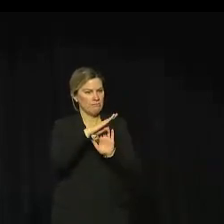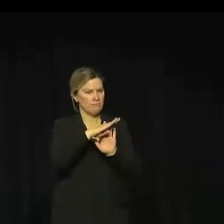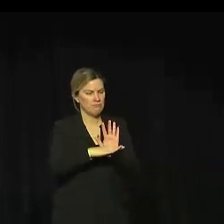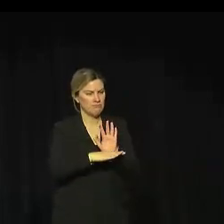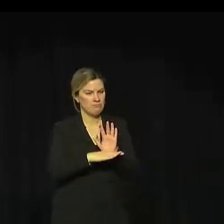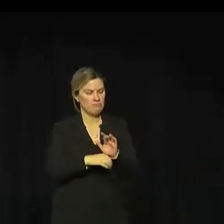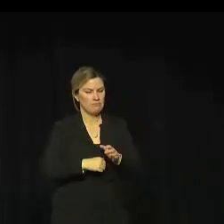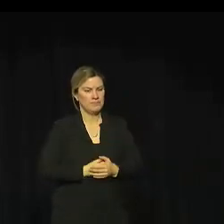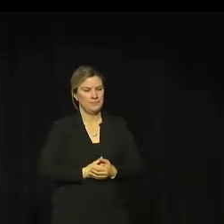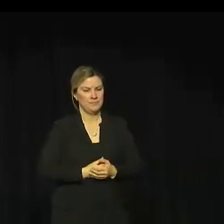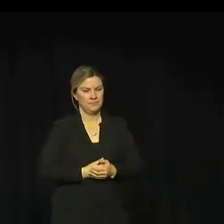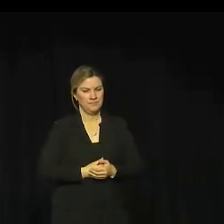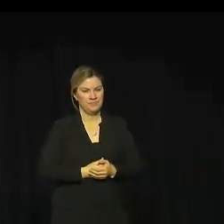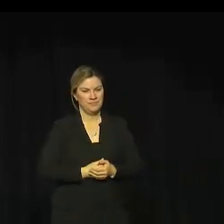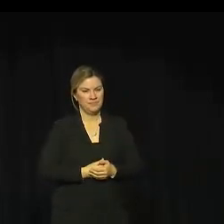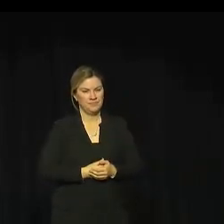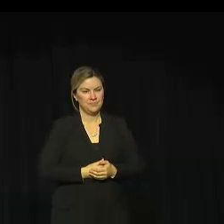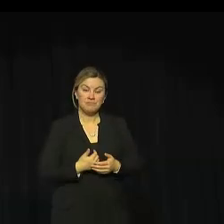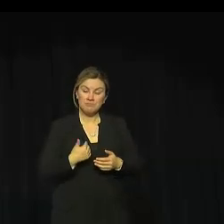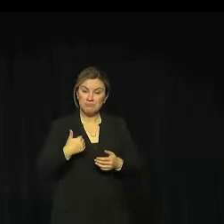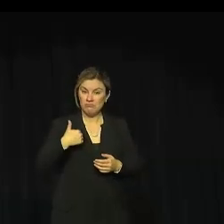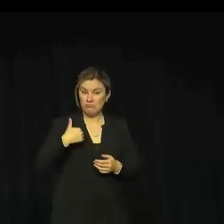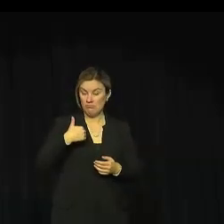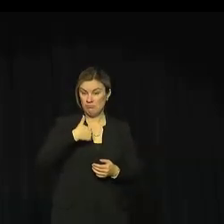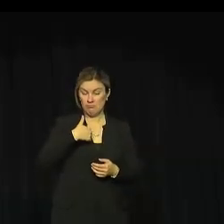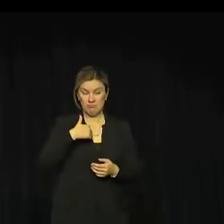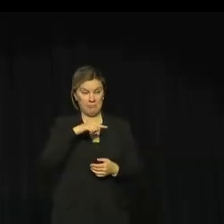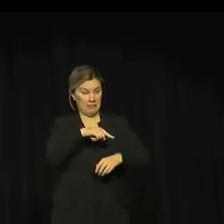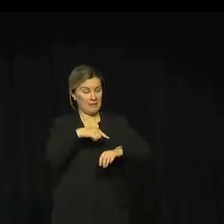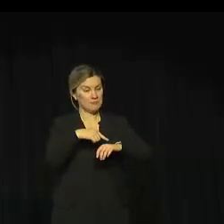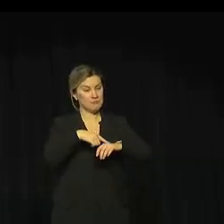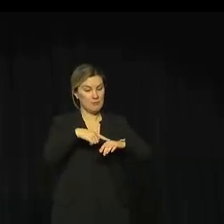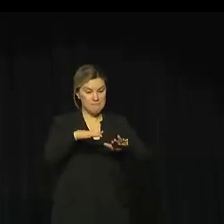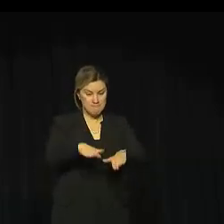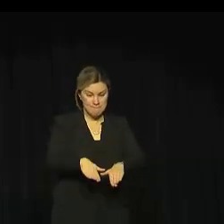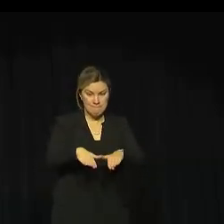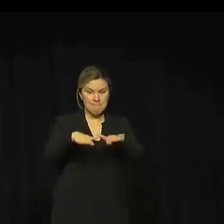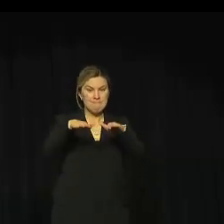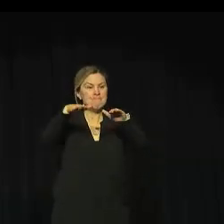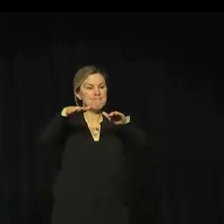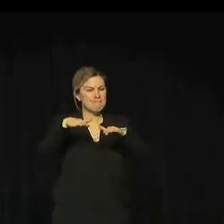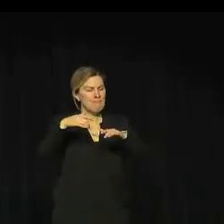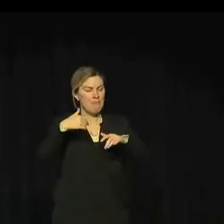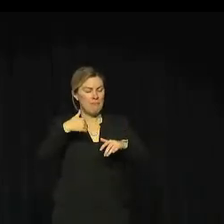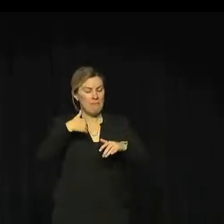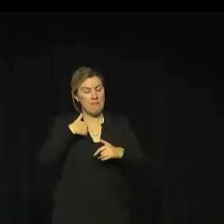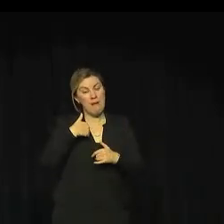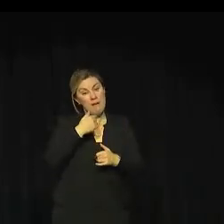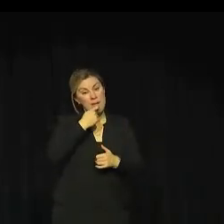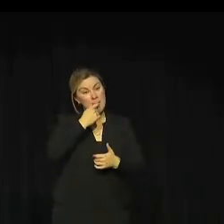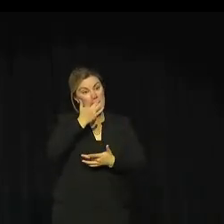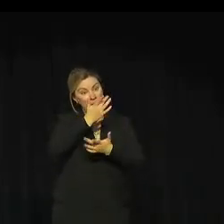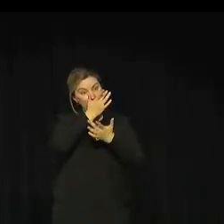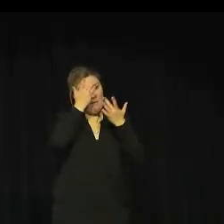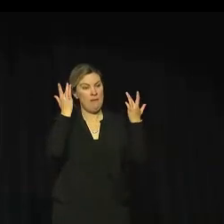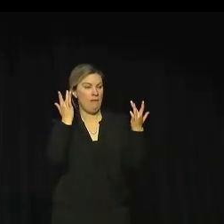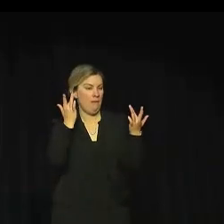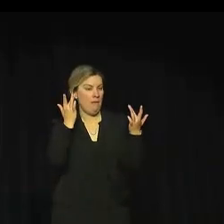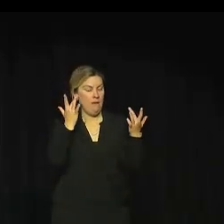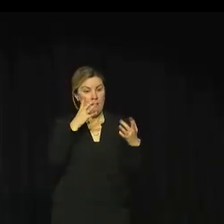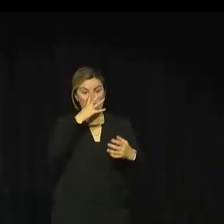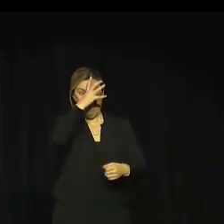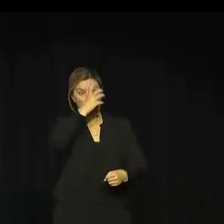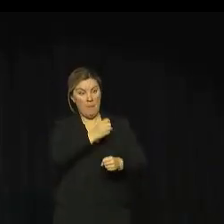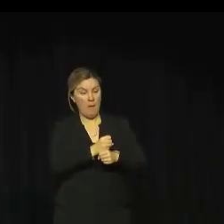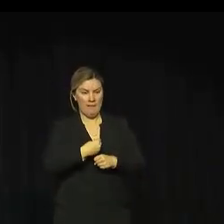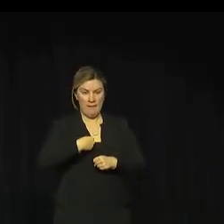And so I grew for a certain number of years in the naive belief that in my